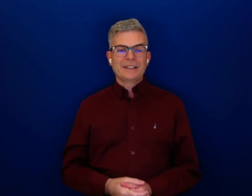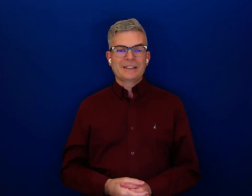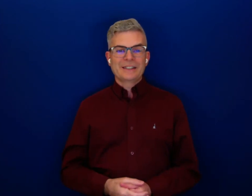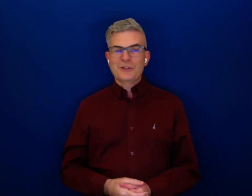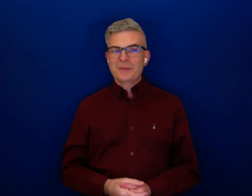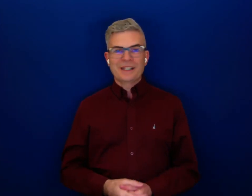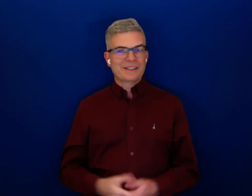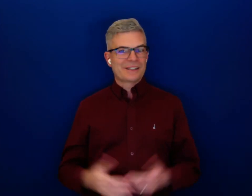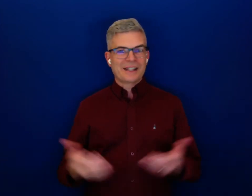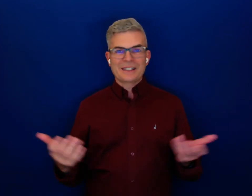You might sign